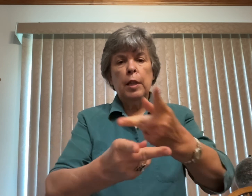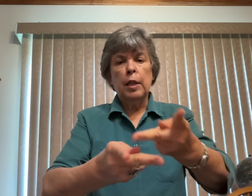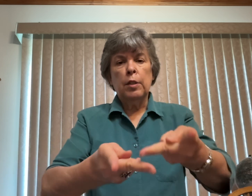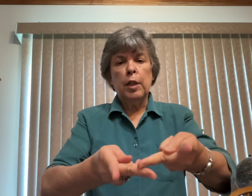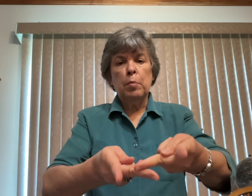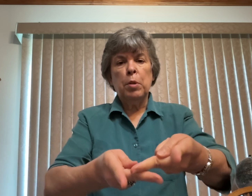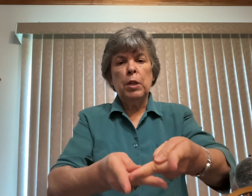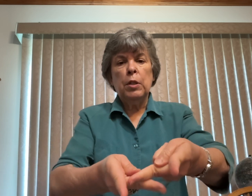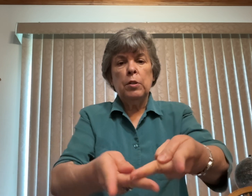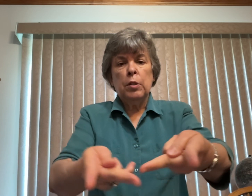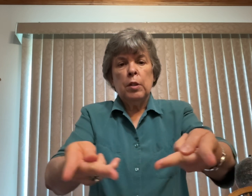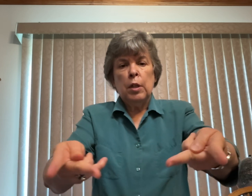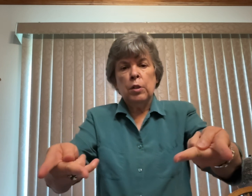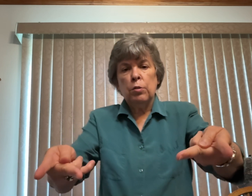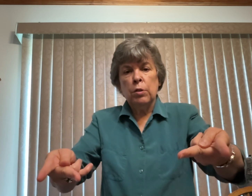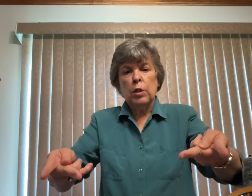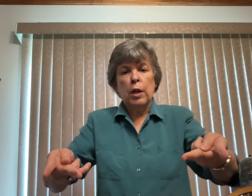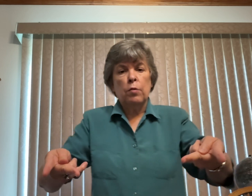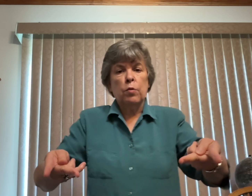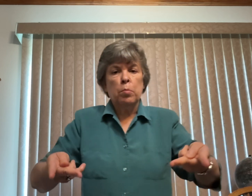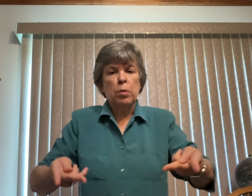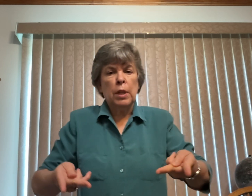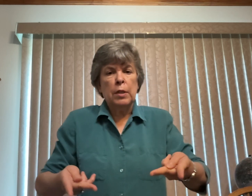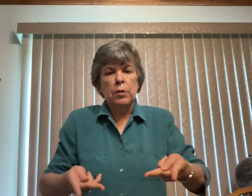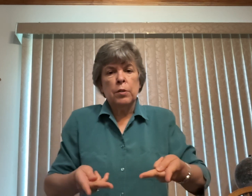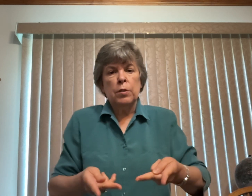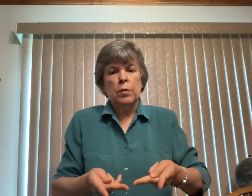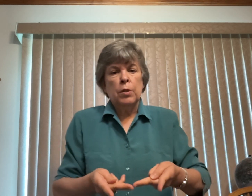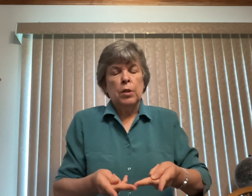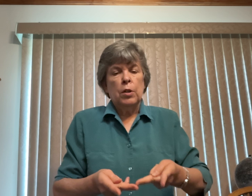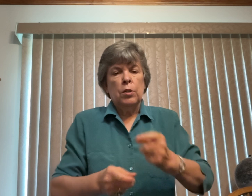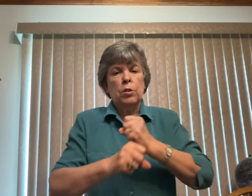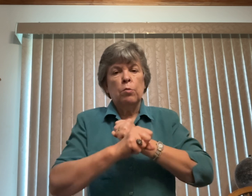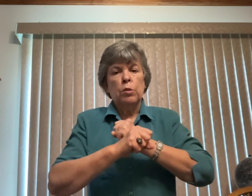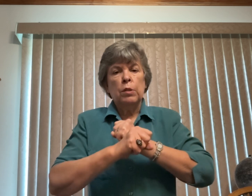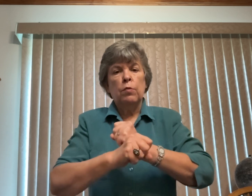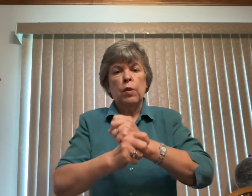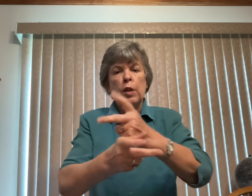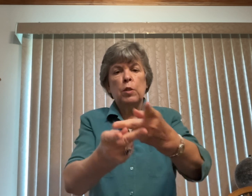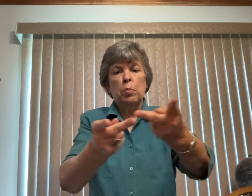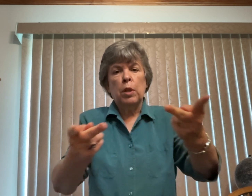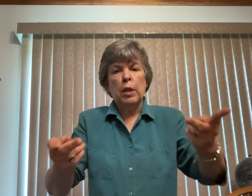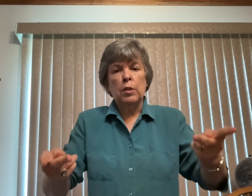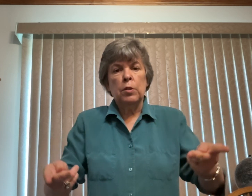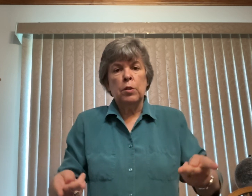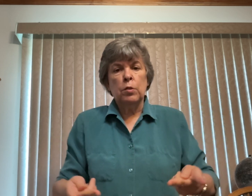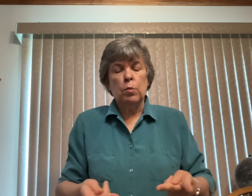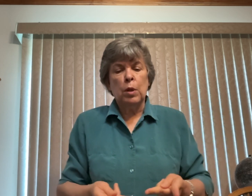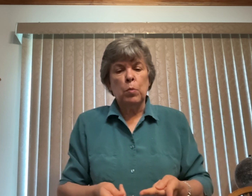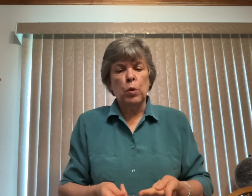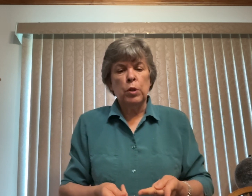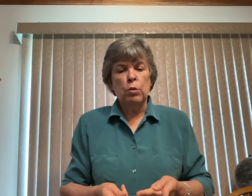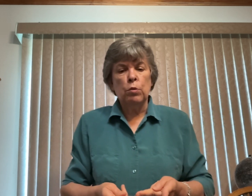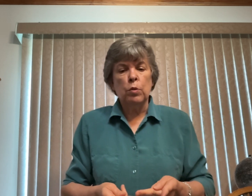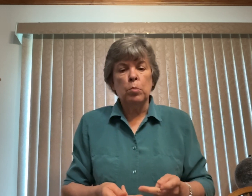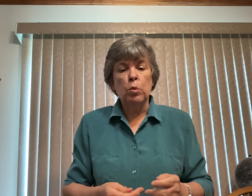then take P's and do the sign for place. So defend place is what I'm going to use for